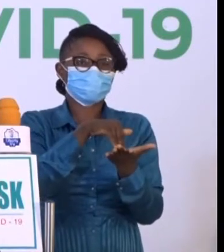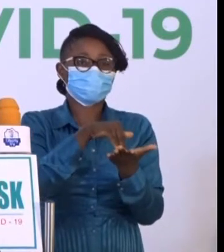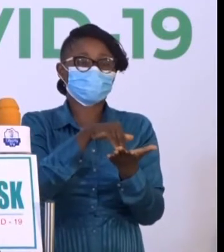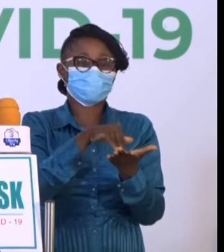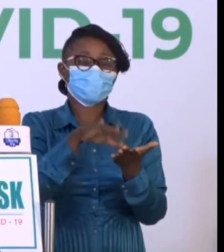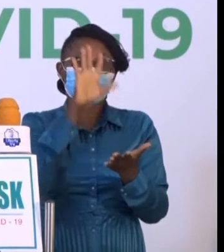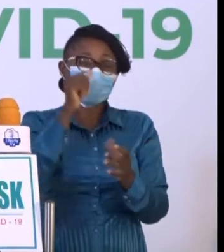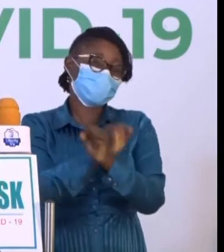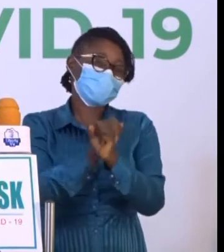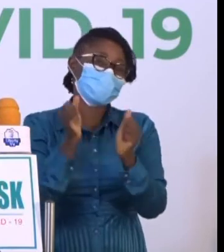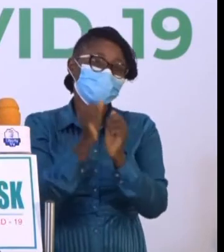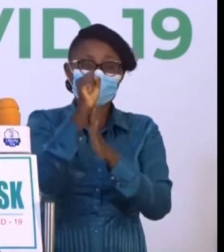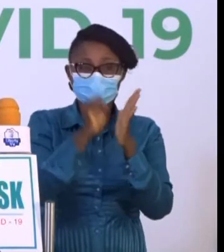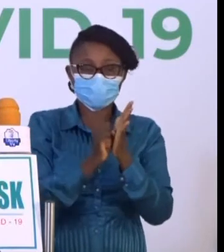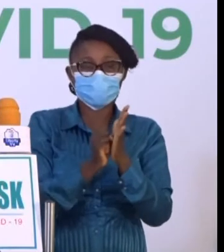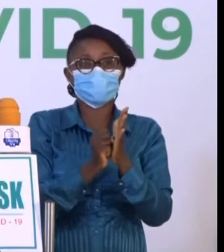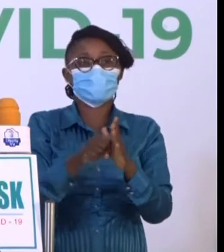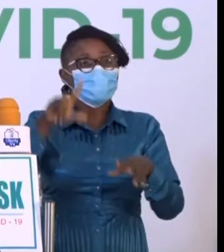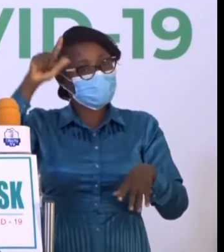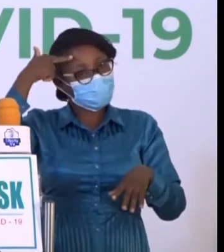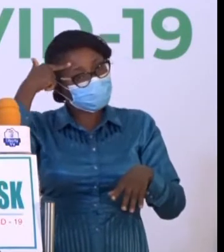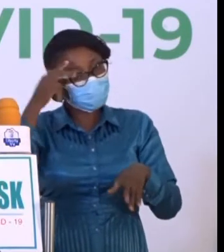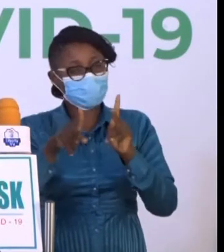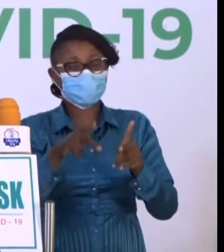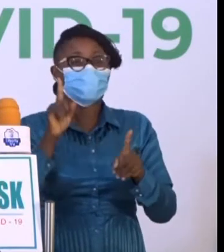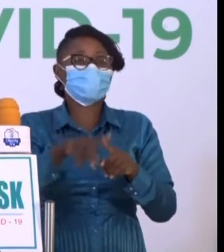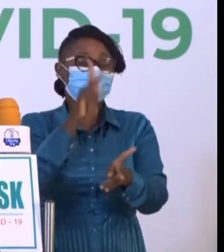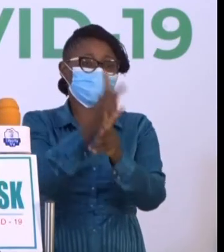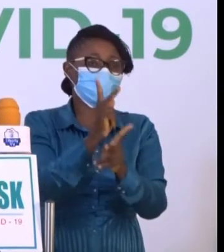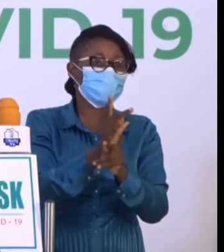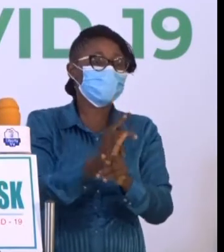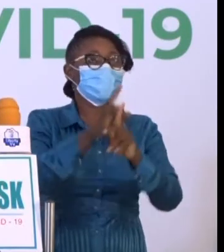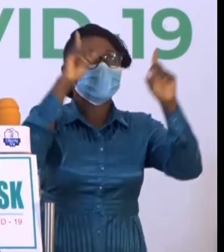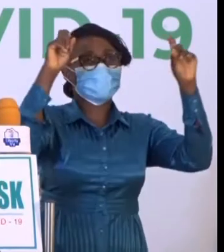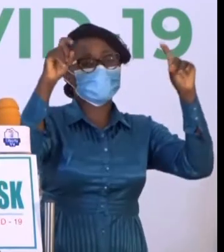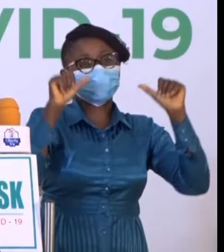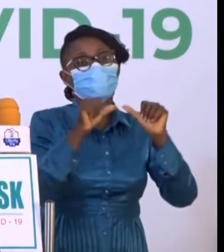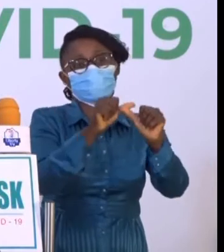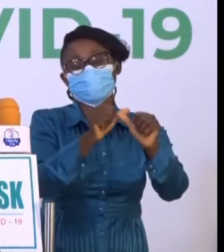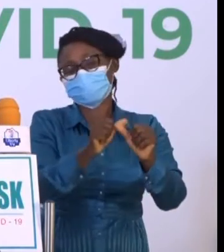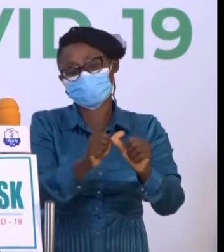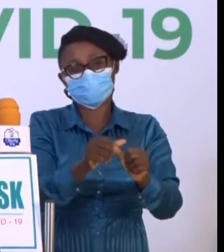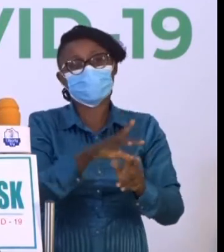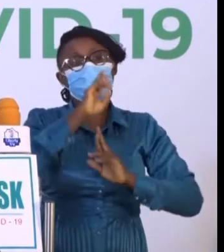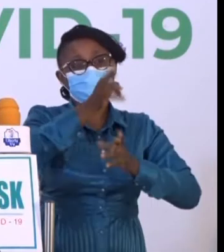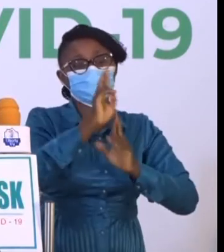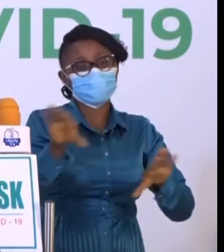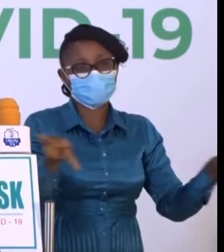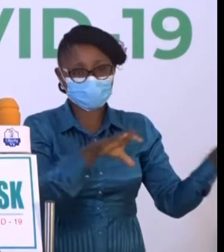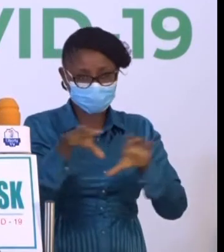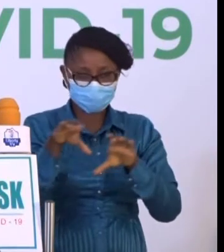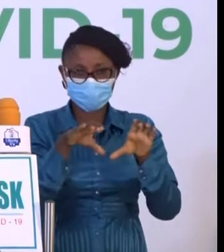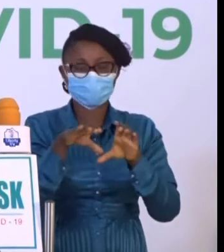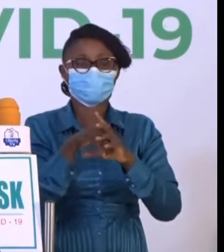are working with state government officials to sustain sample collections and response